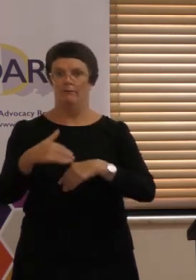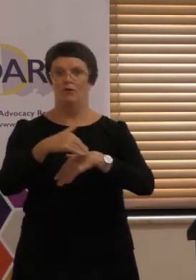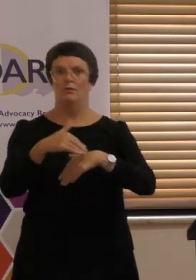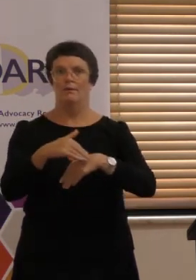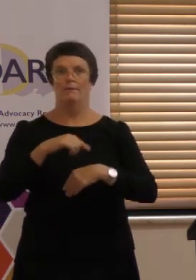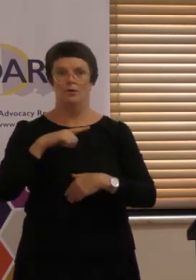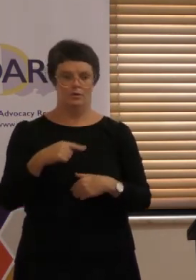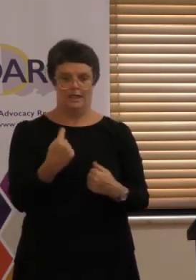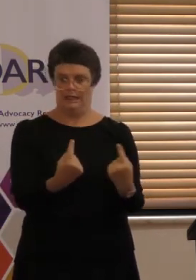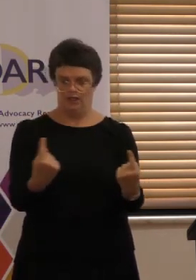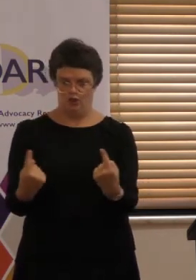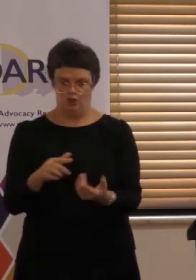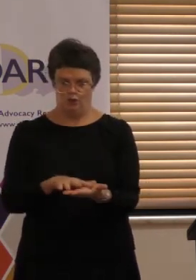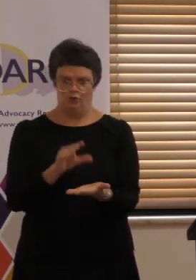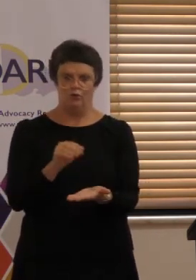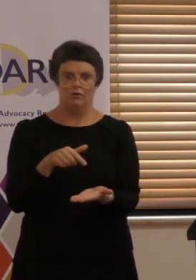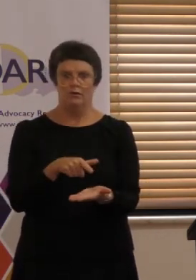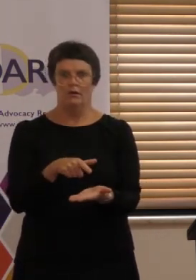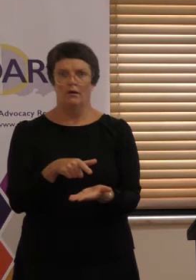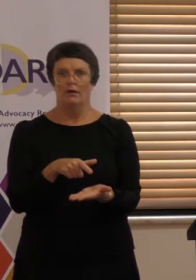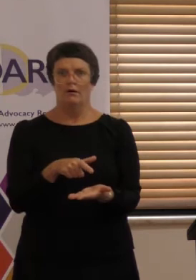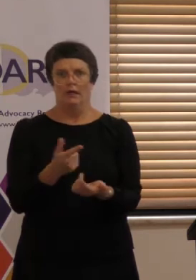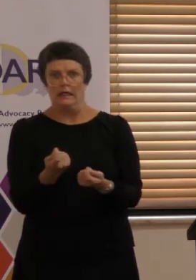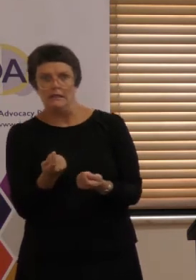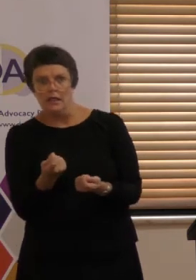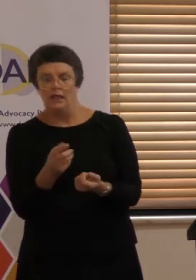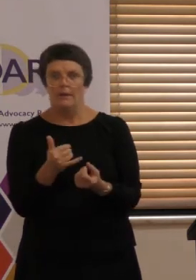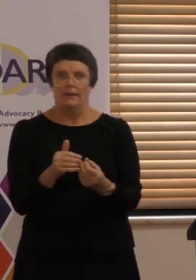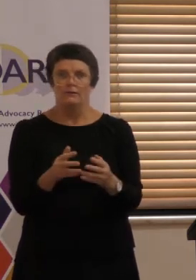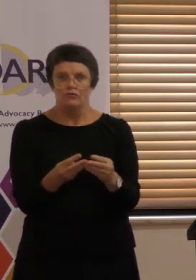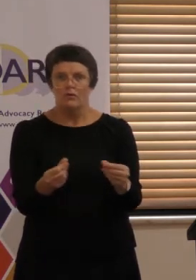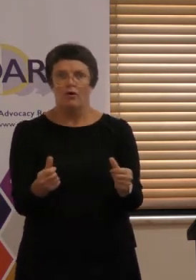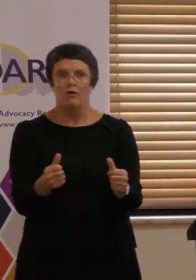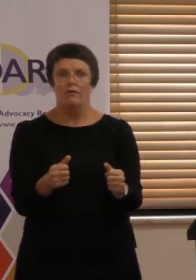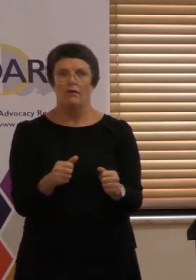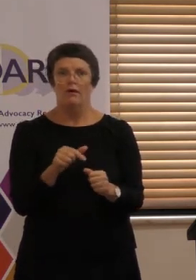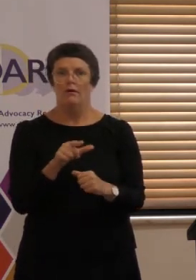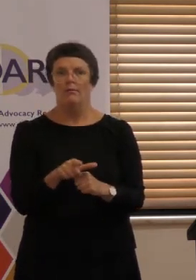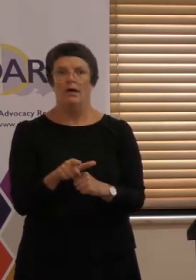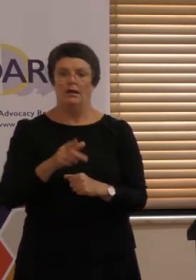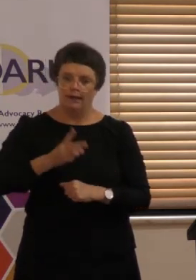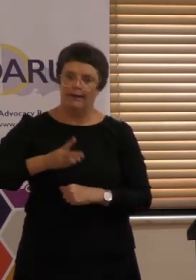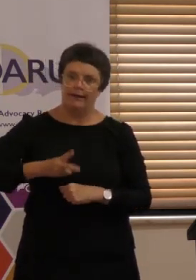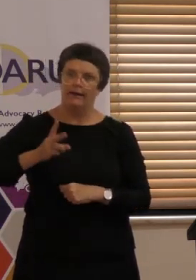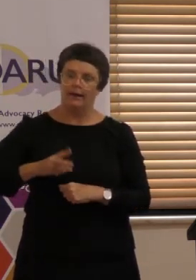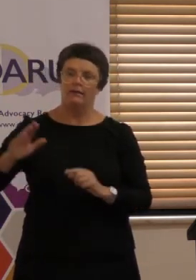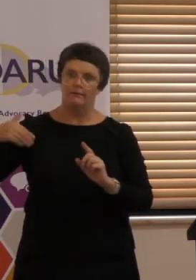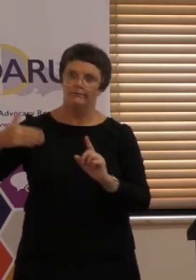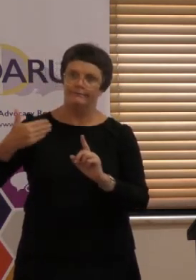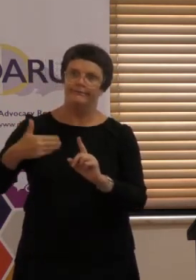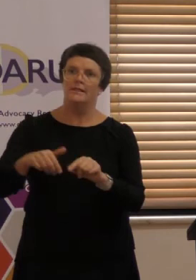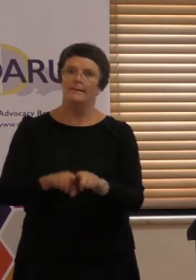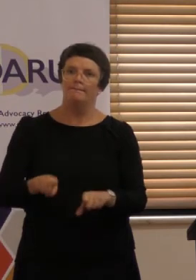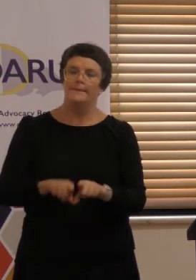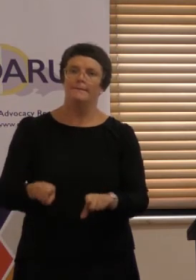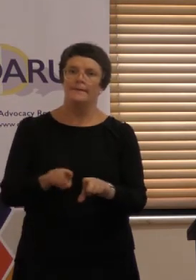individual issues is often quite relatively easy to resolve, but it happens time and time again. So